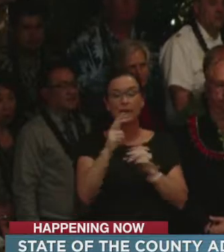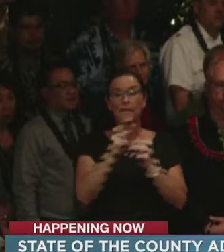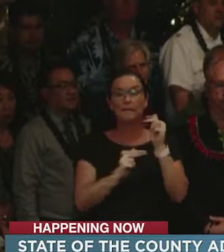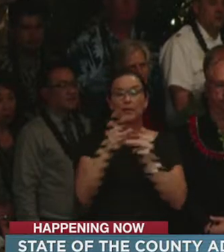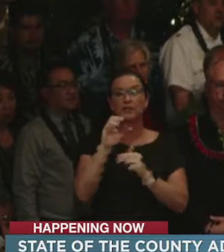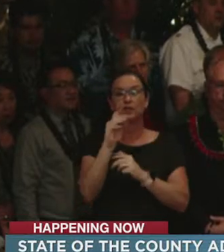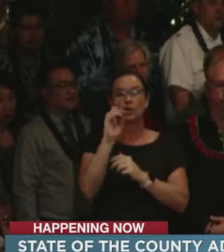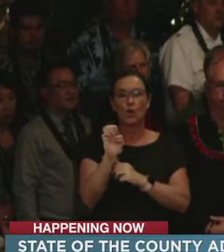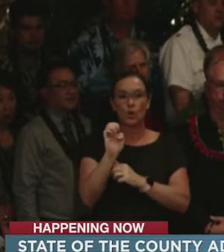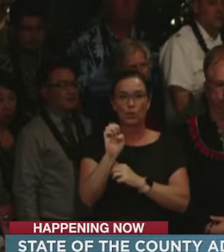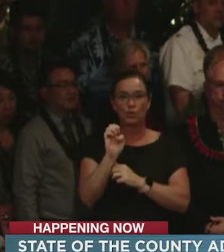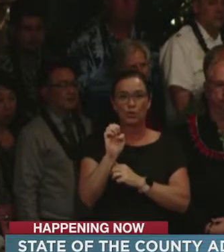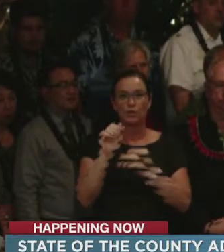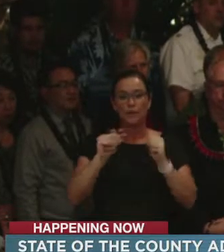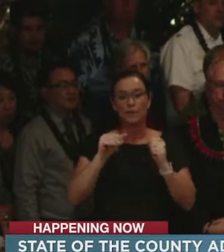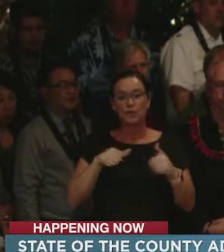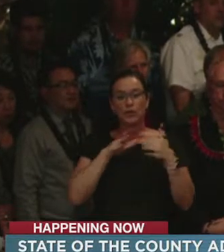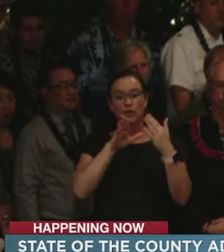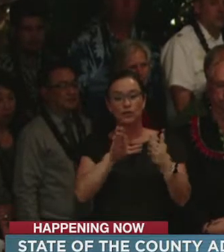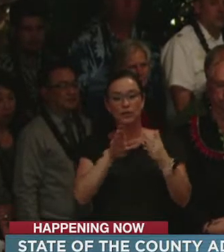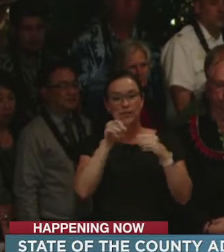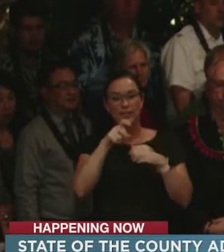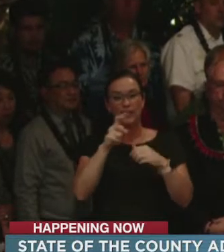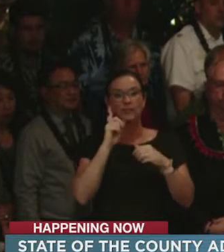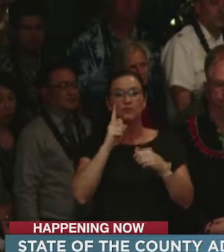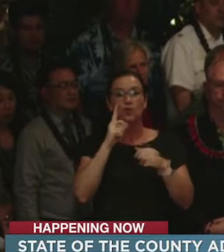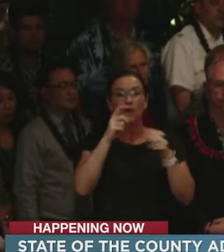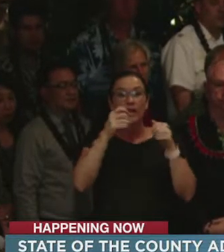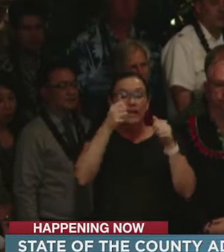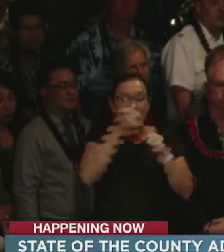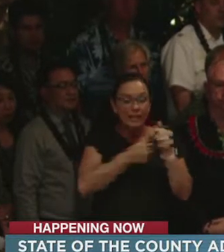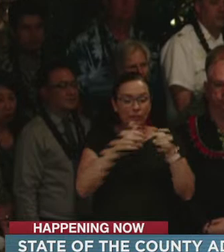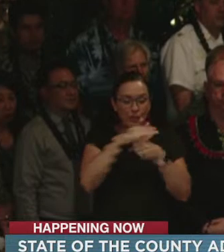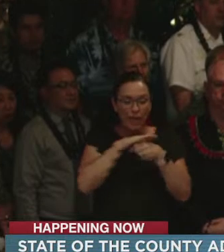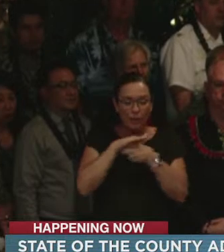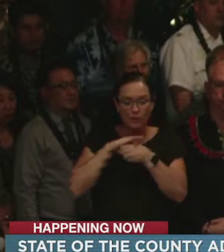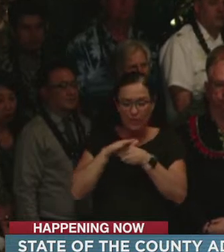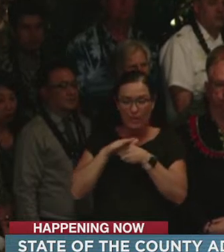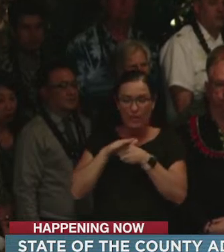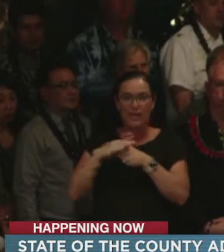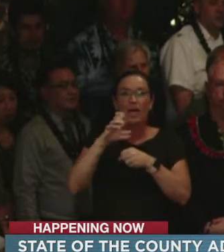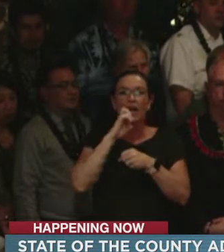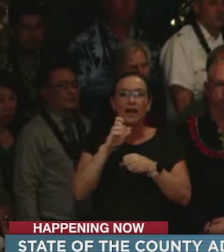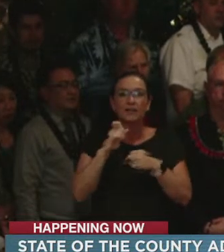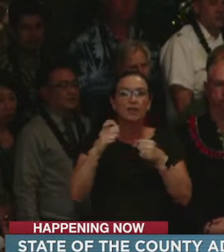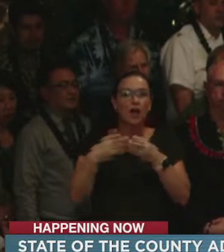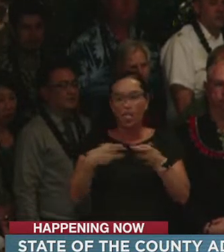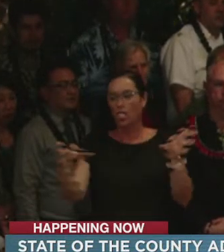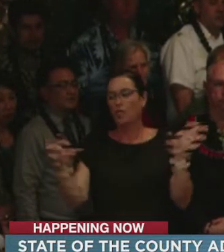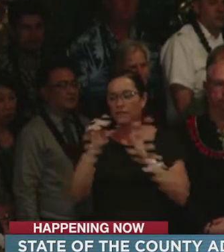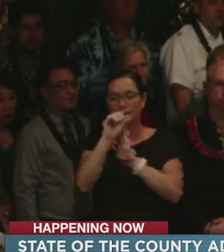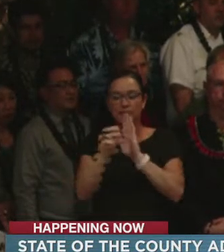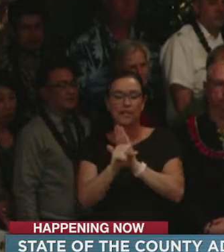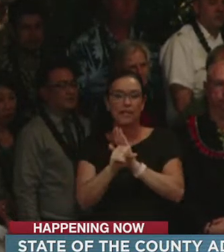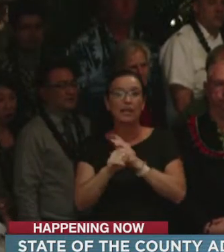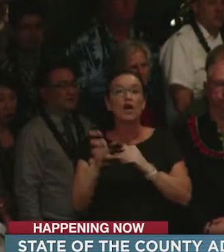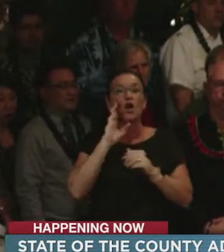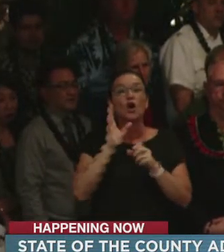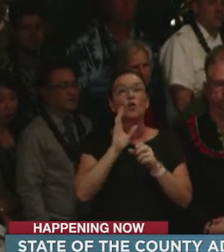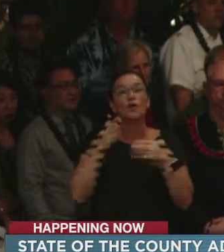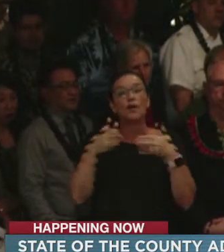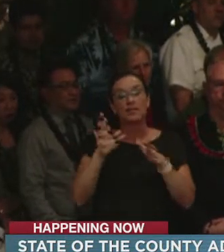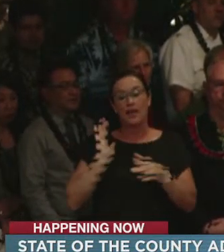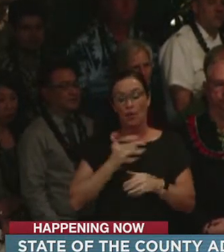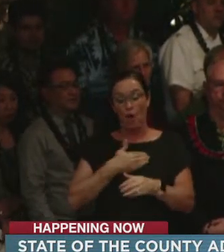needed to address the needs of the individual counties versus a blanket policy. Basically, it will allow our county council to make amendments